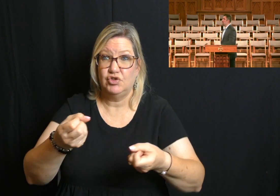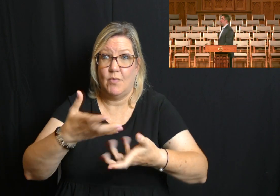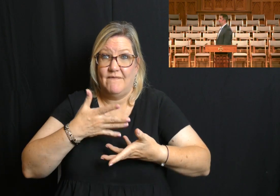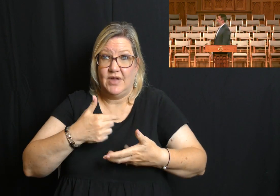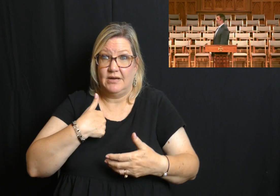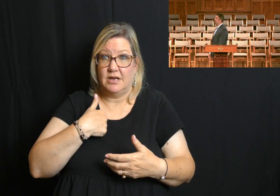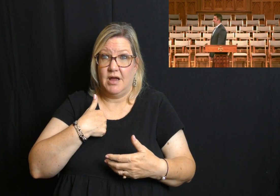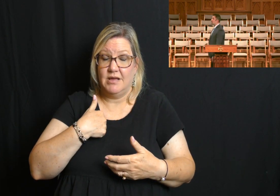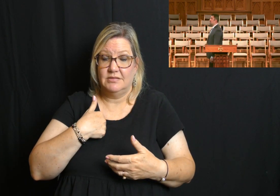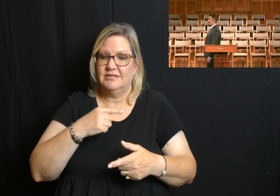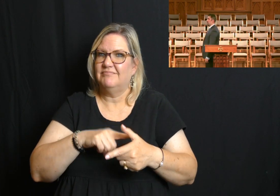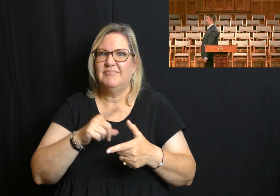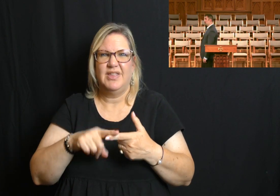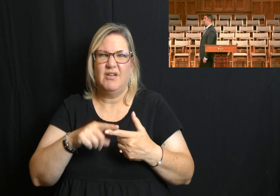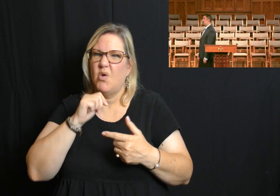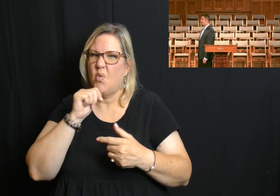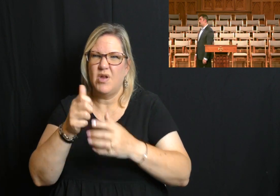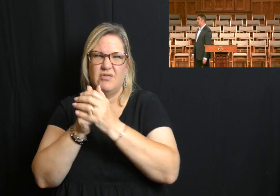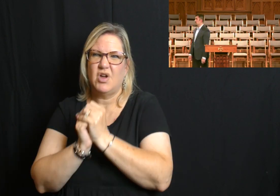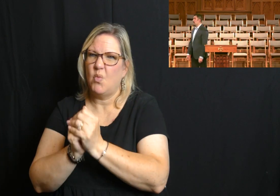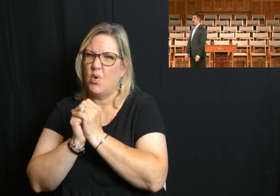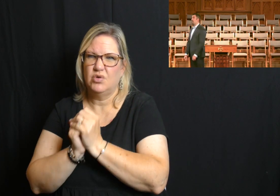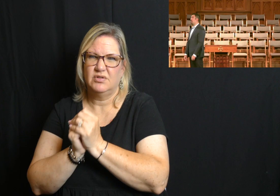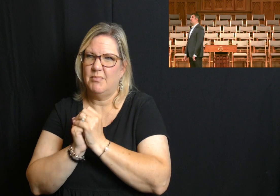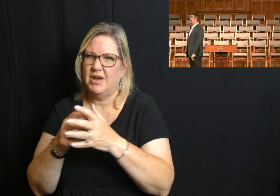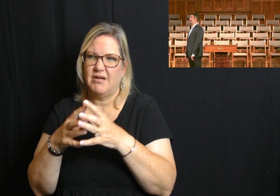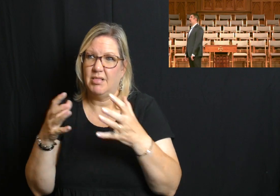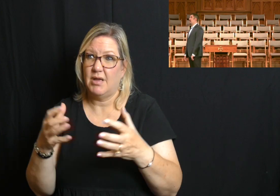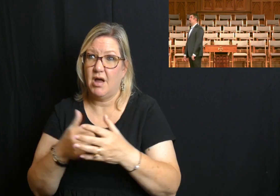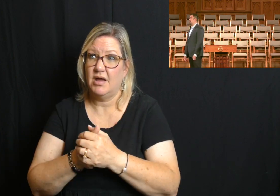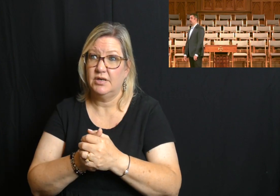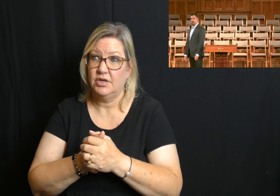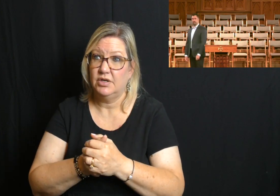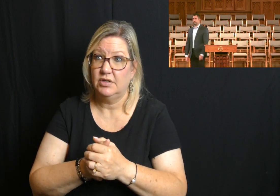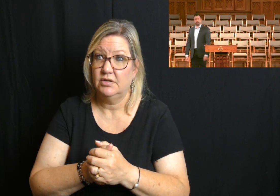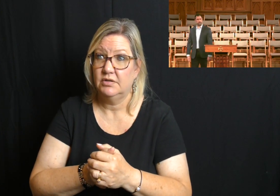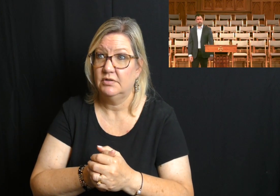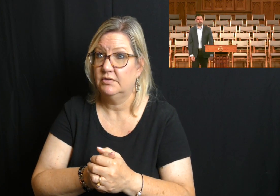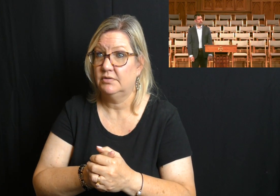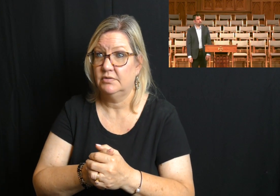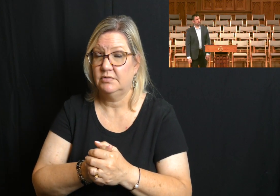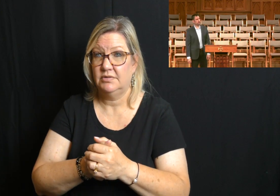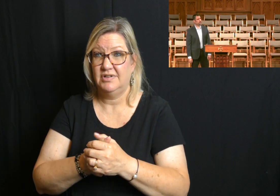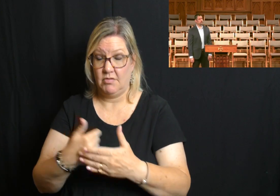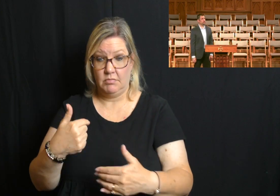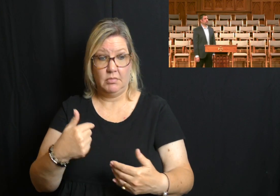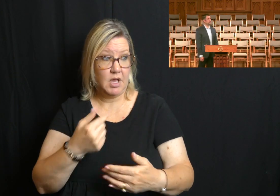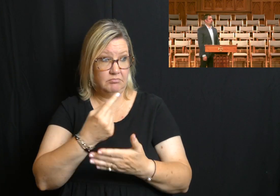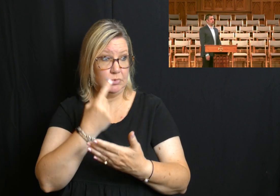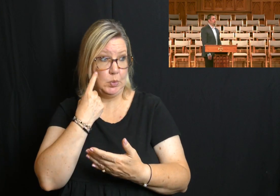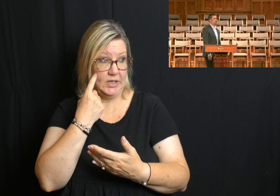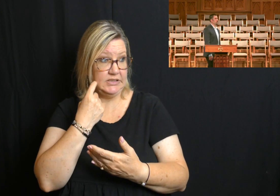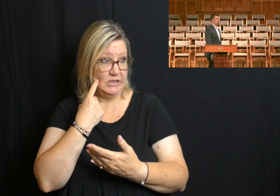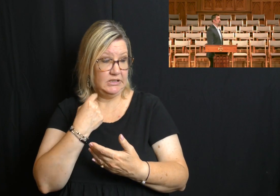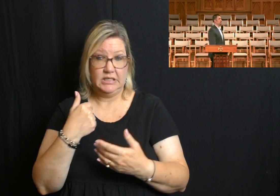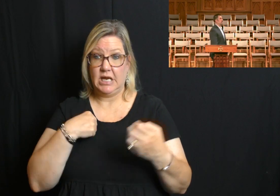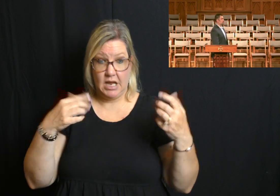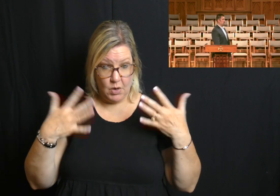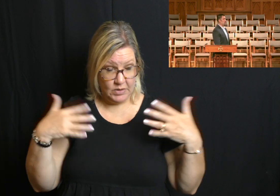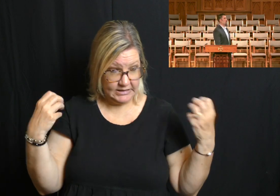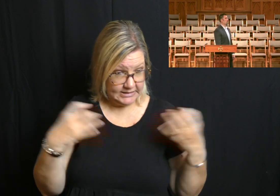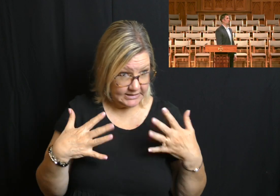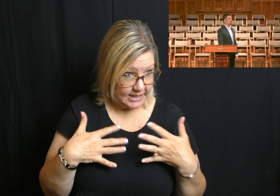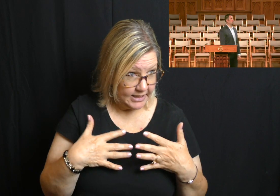me. I was anxious this week. You know what I did? I praised God and prayed. Mm-mm. No, I didn't.